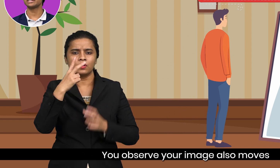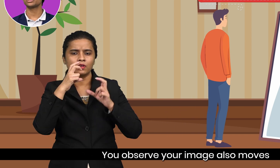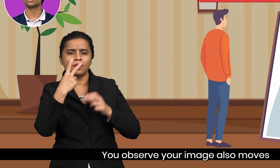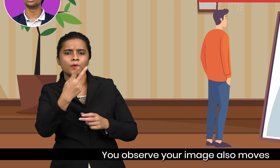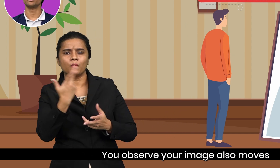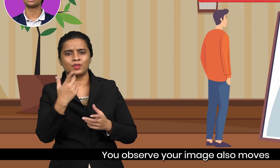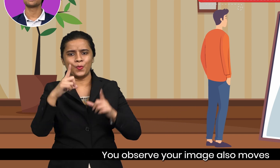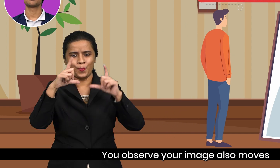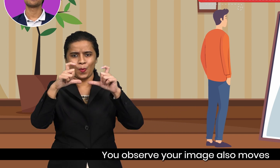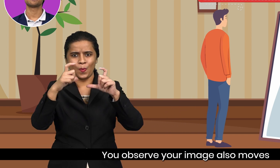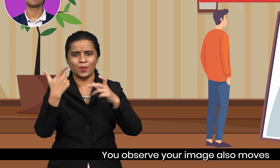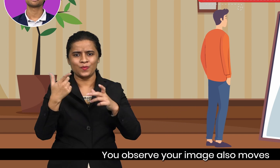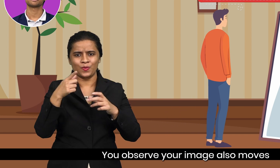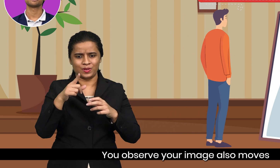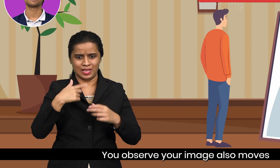your image also moves.